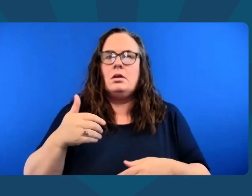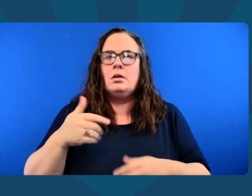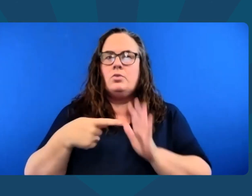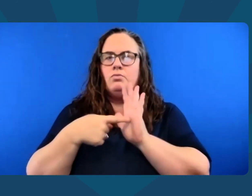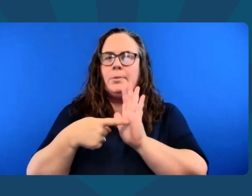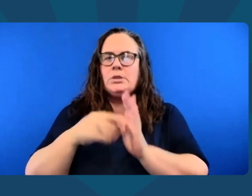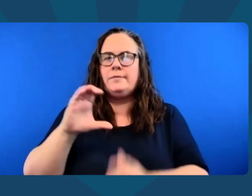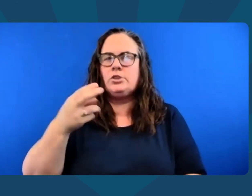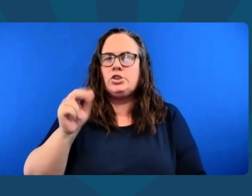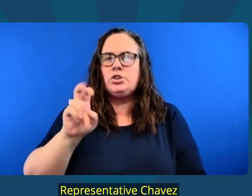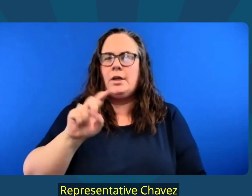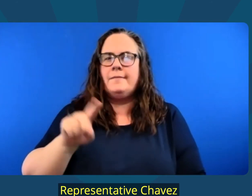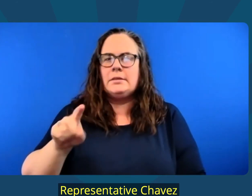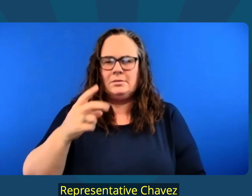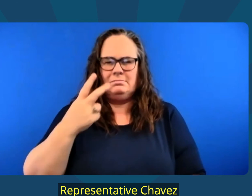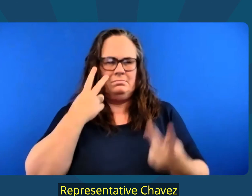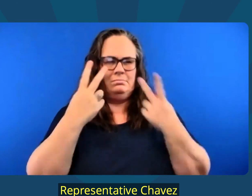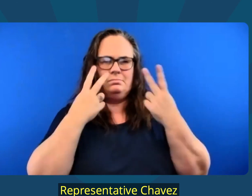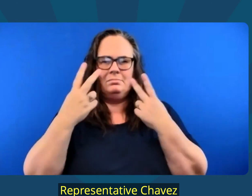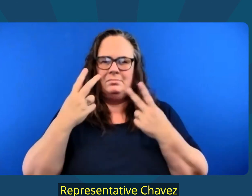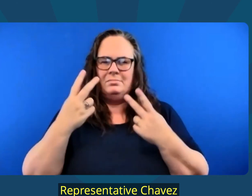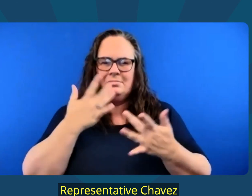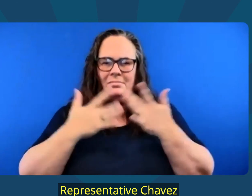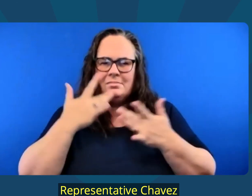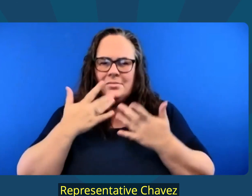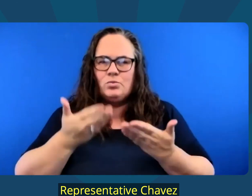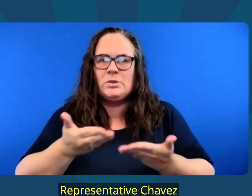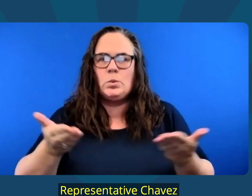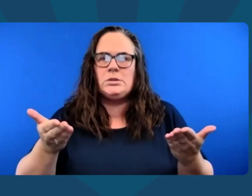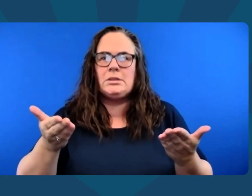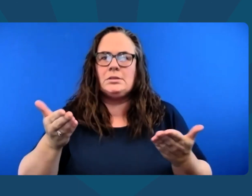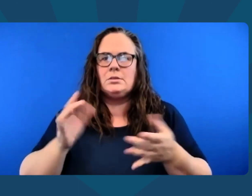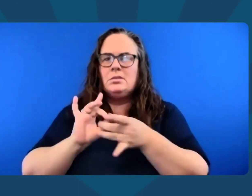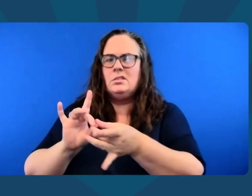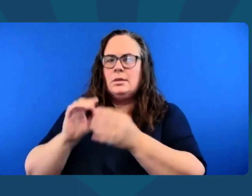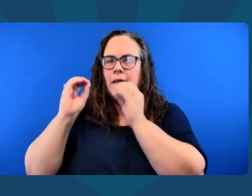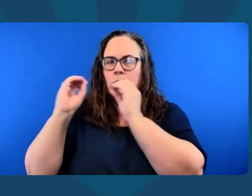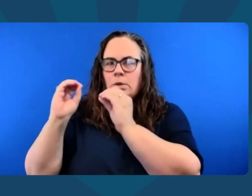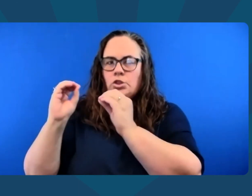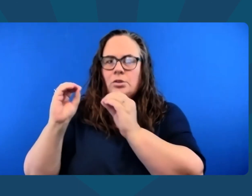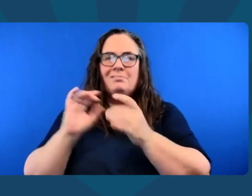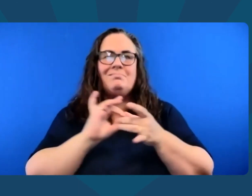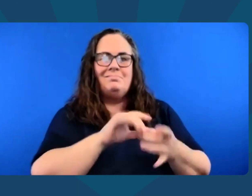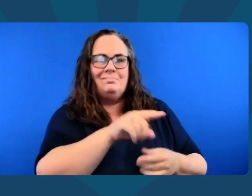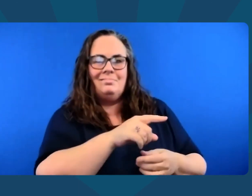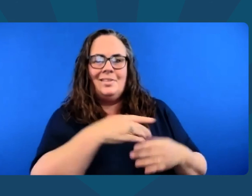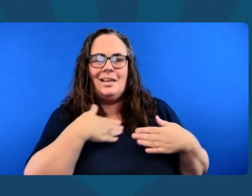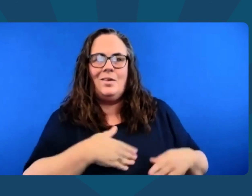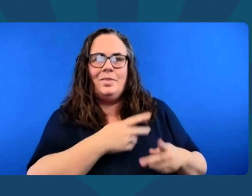From a very young age, Representative Chavez saw the lack of resources within education and healthcare.